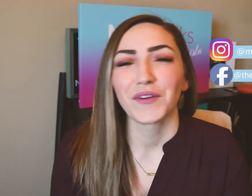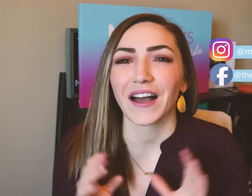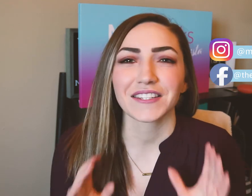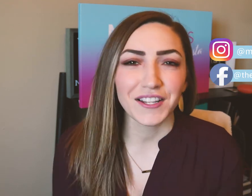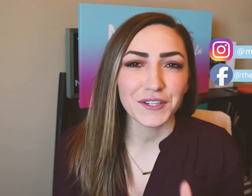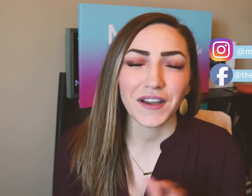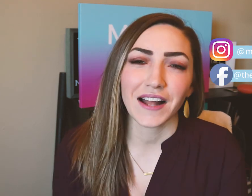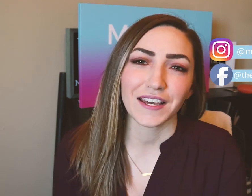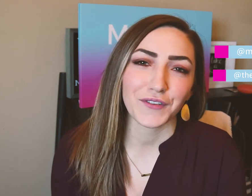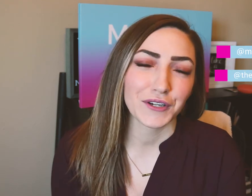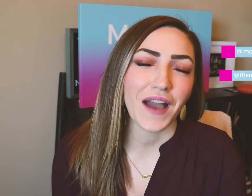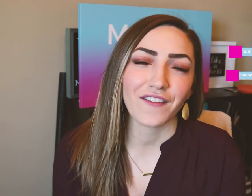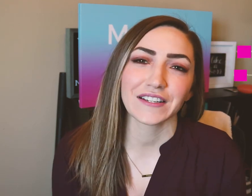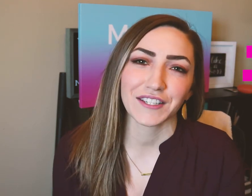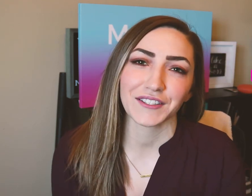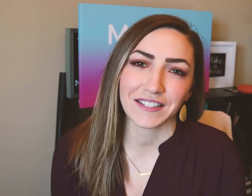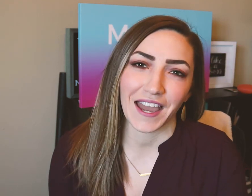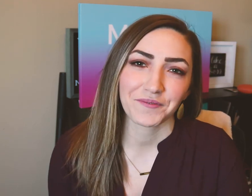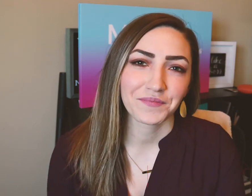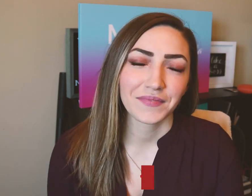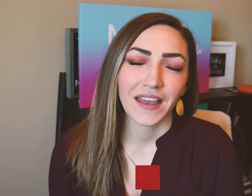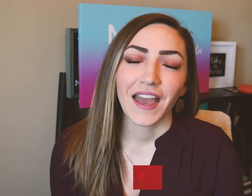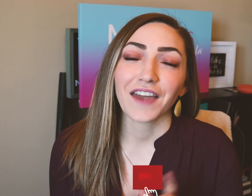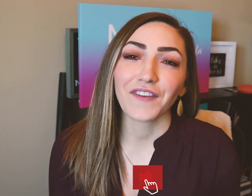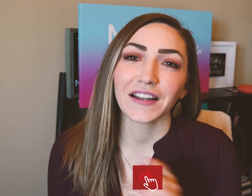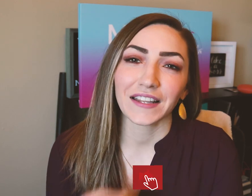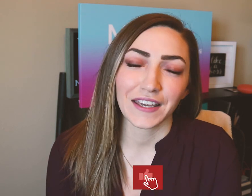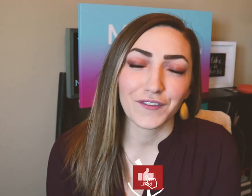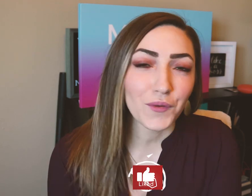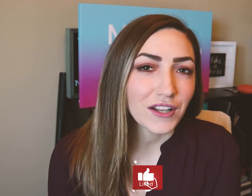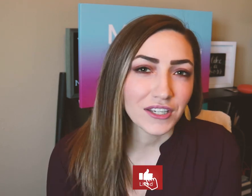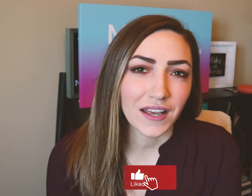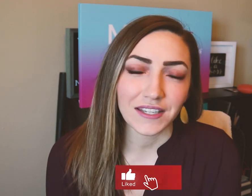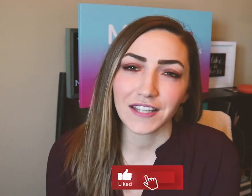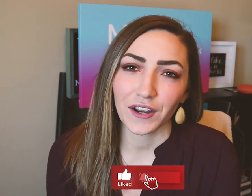got tons of new content for you every single day. And finally, if you're watching this and doubting